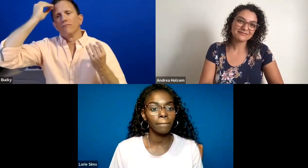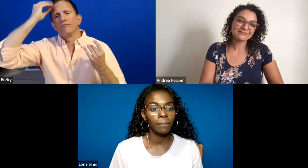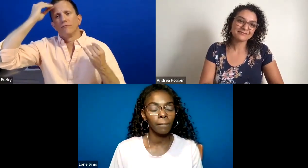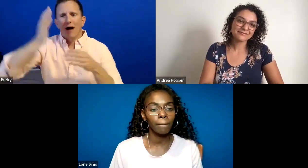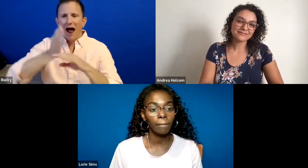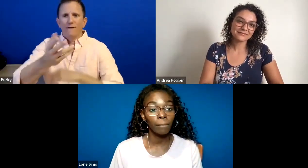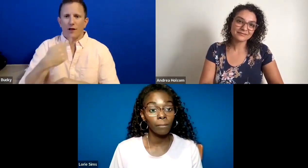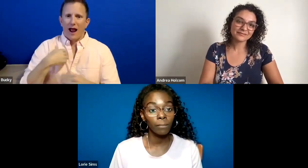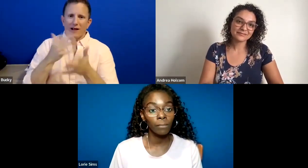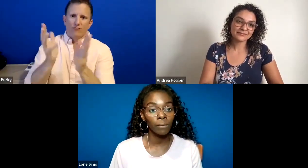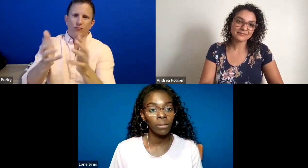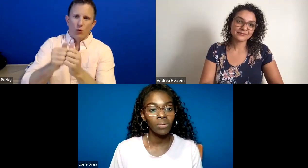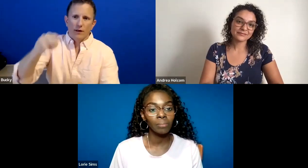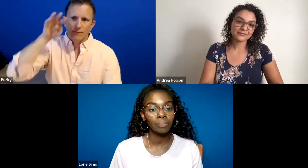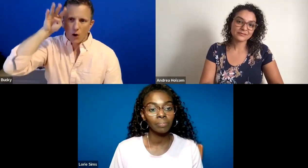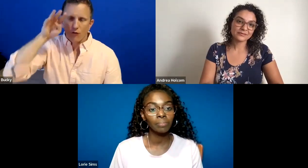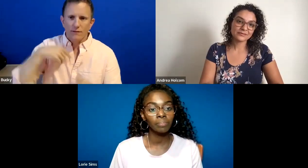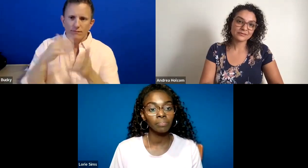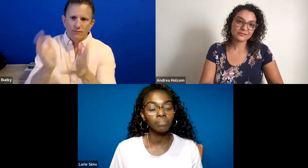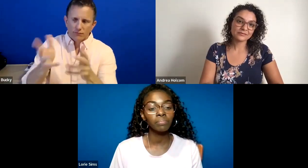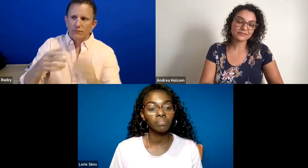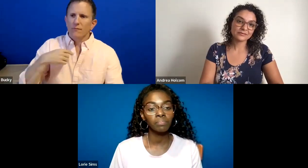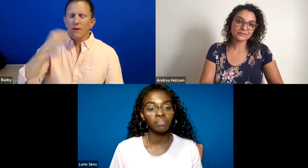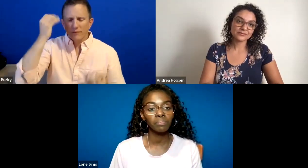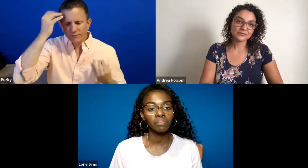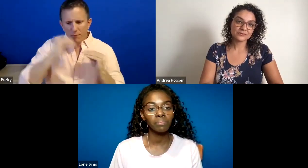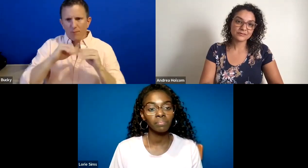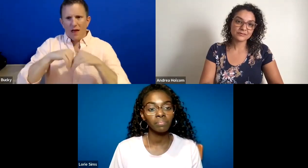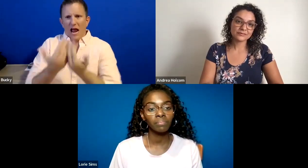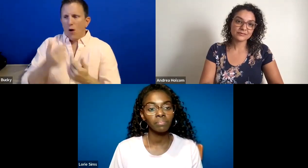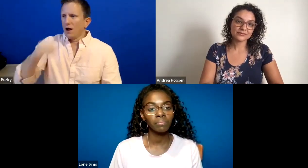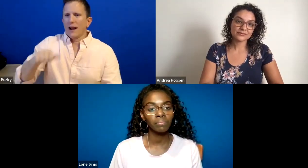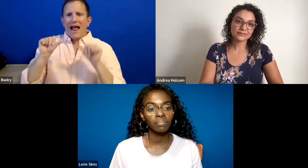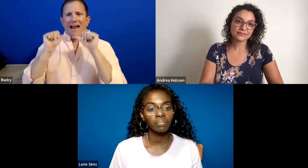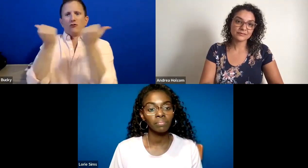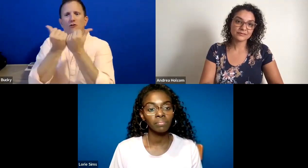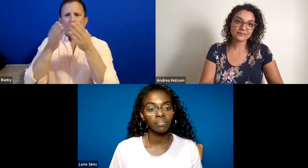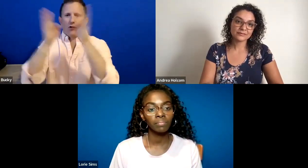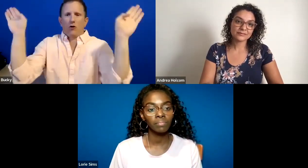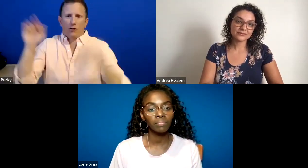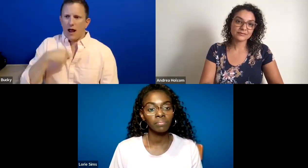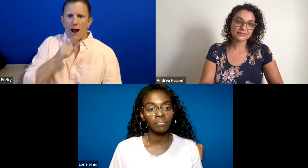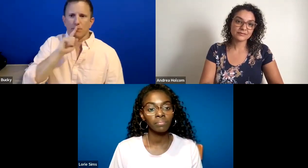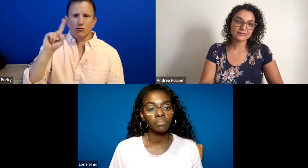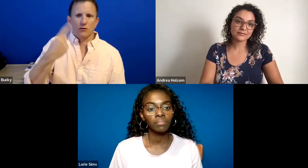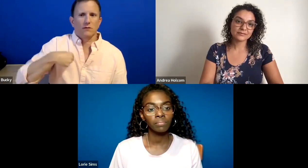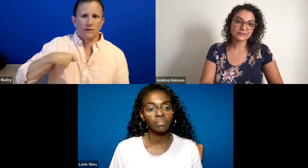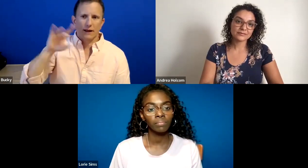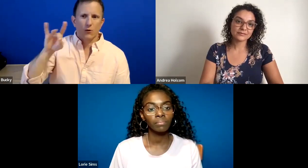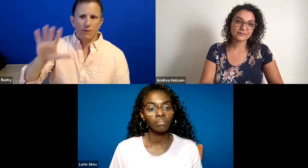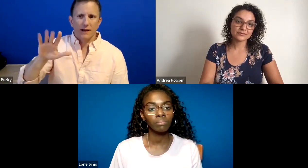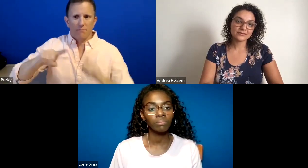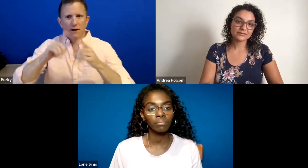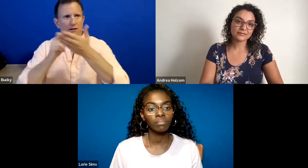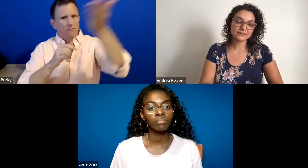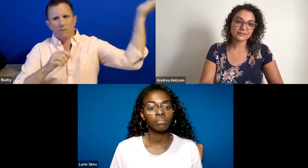So one other thing that came to mind after we had this conversation with Lorie initially was